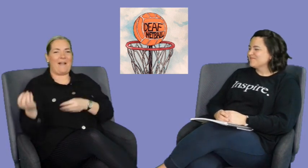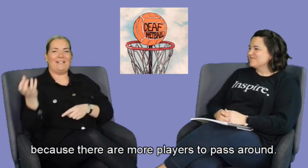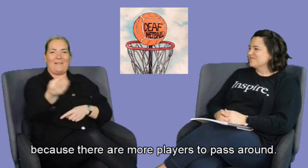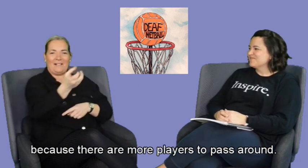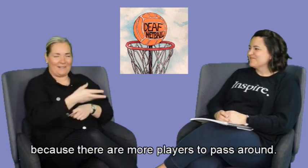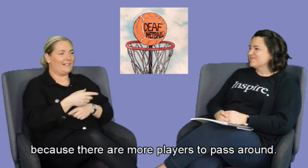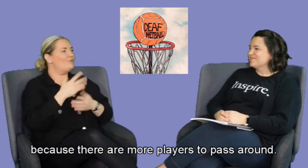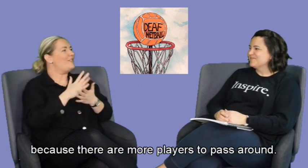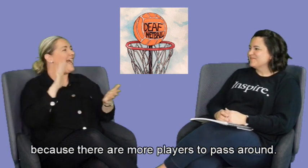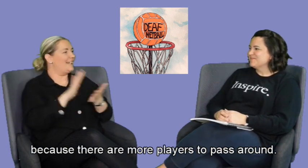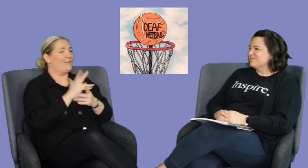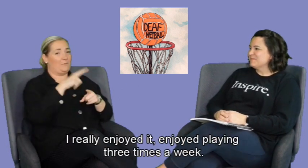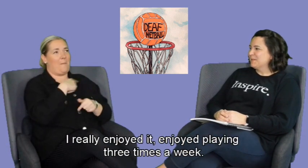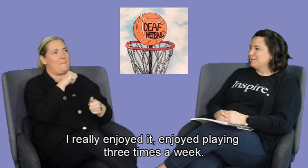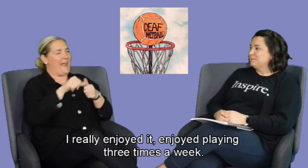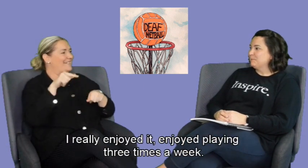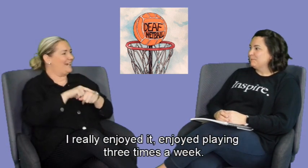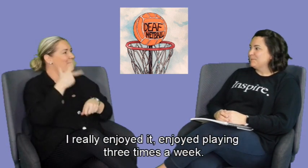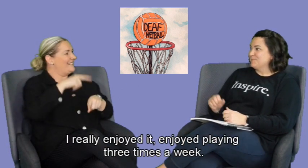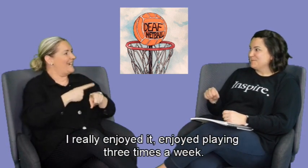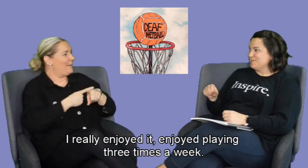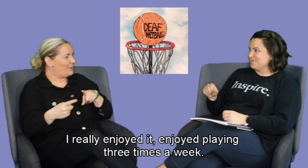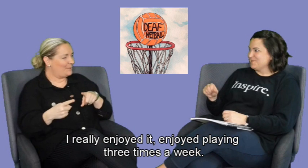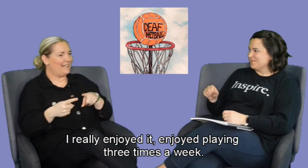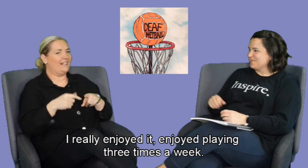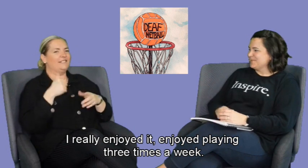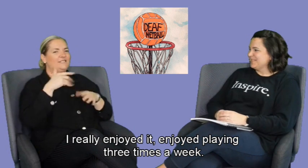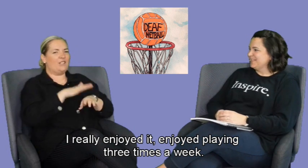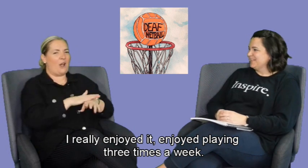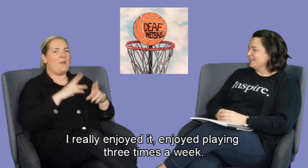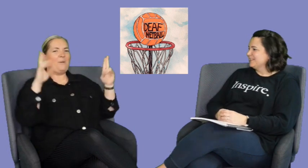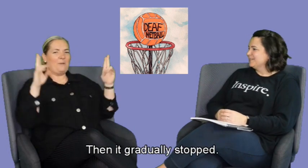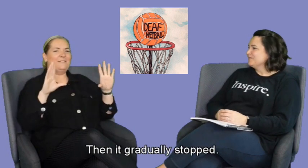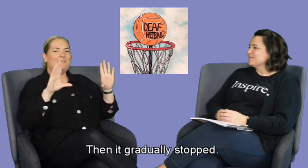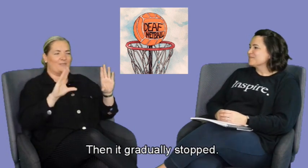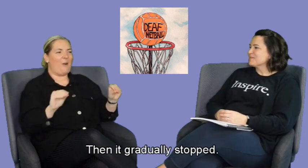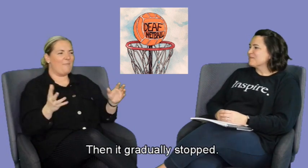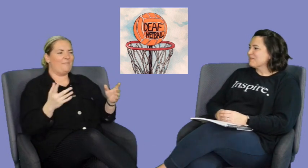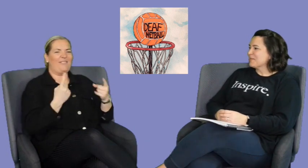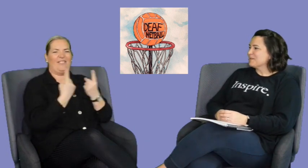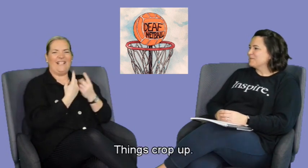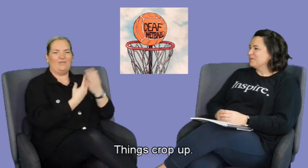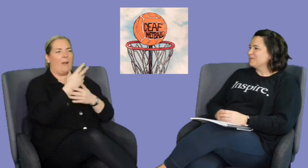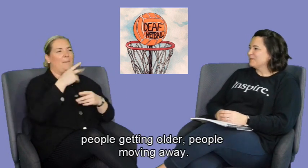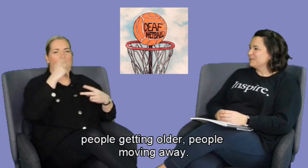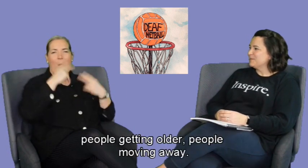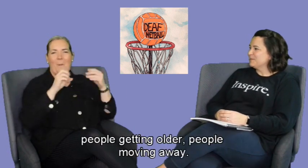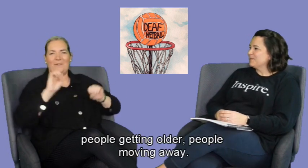there's more players to pass around. But I really enjoyed it. Enjoyed playing that 3 times a week. Then it gradually stopped. Things cropping up, people